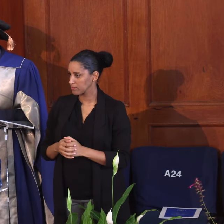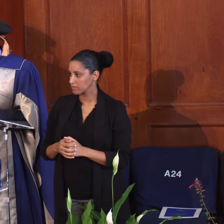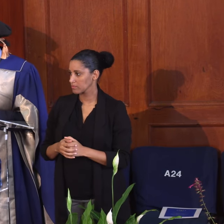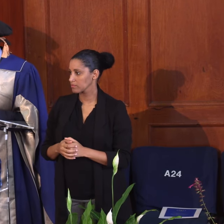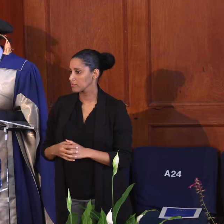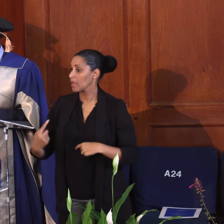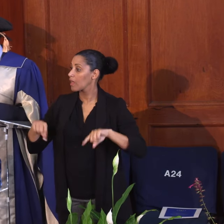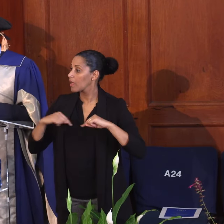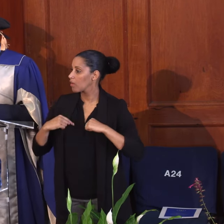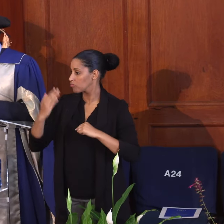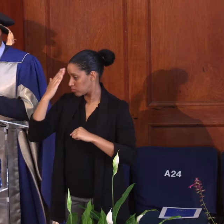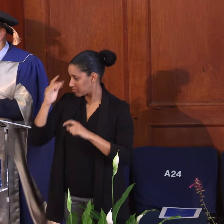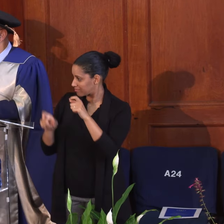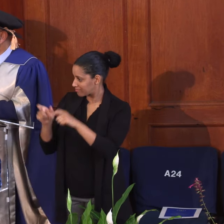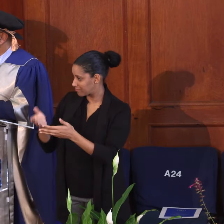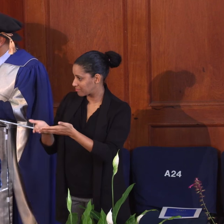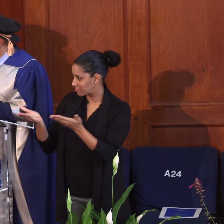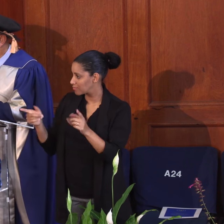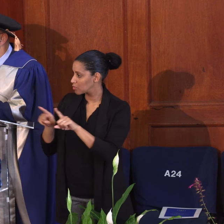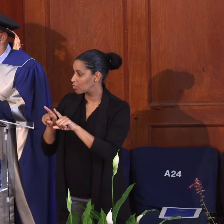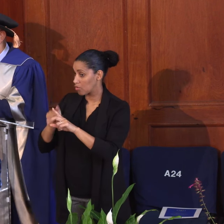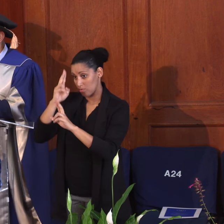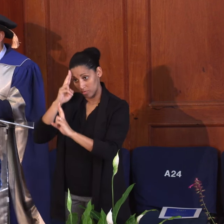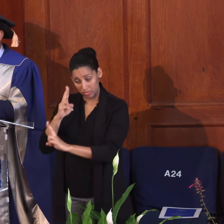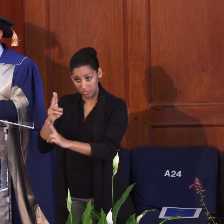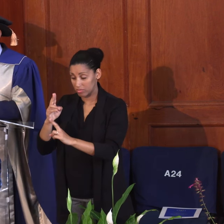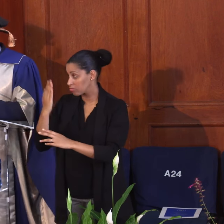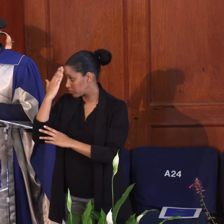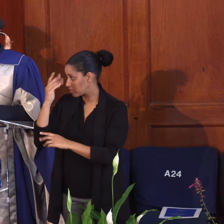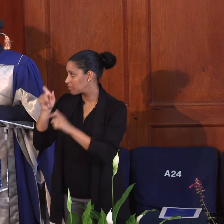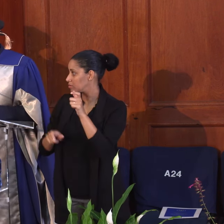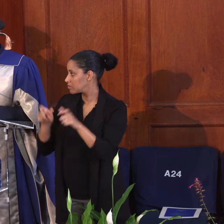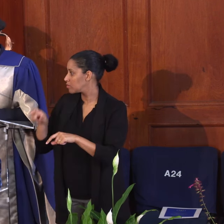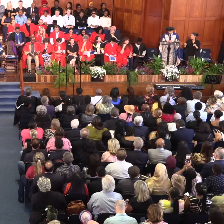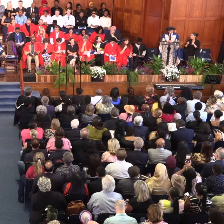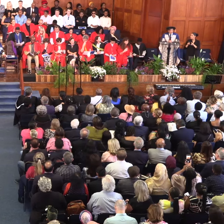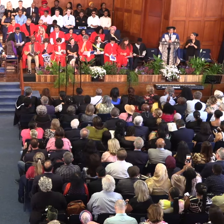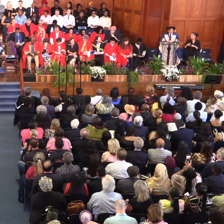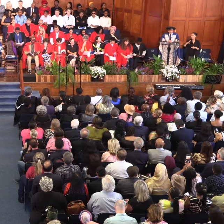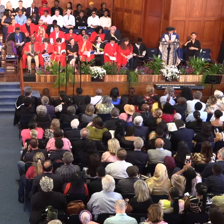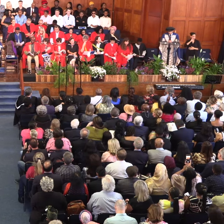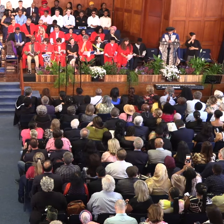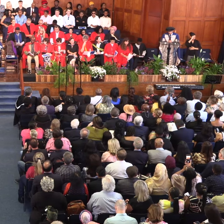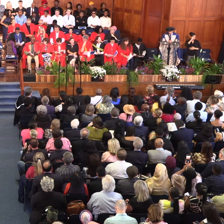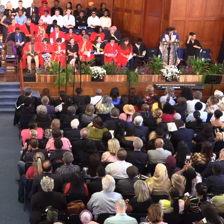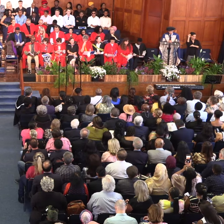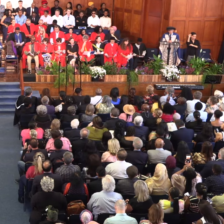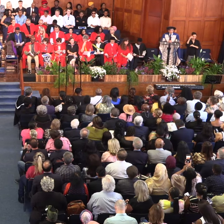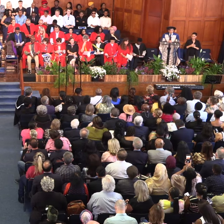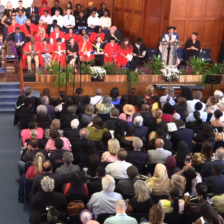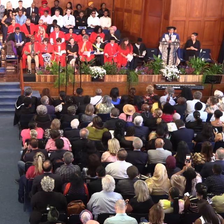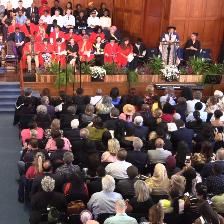our graduands and our honorary graduands, ladies and gentlemen, good afternoon. It's